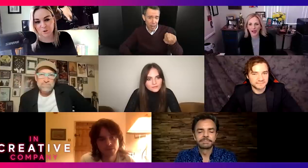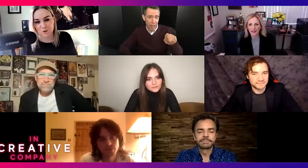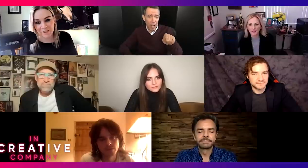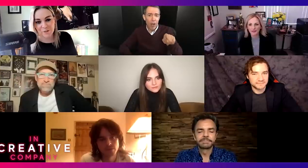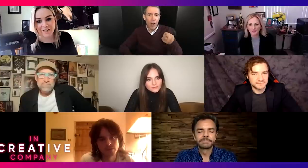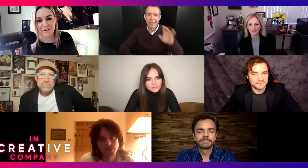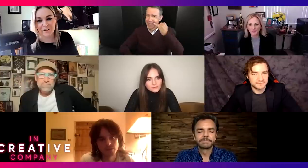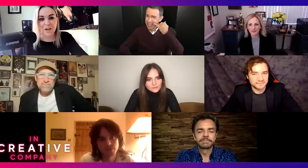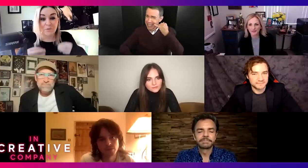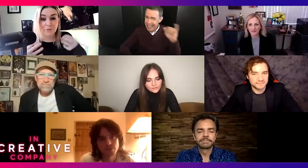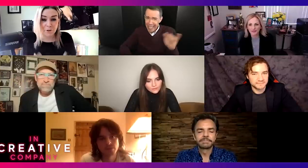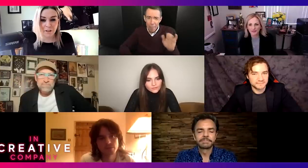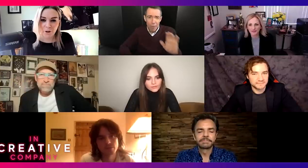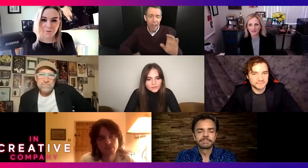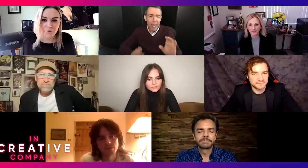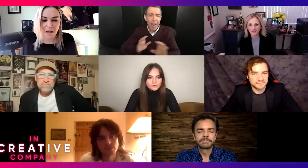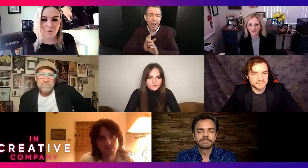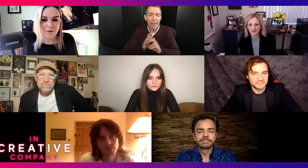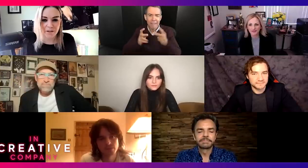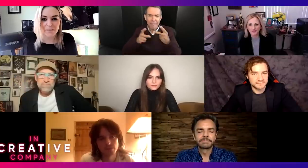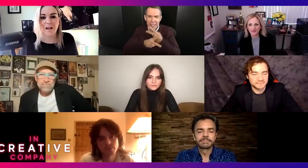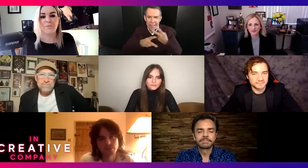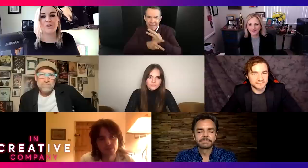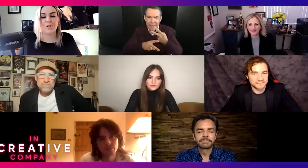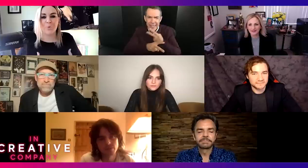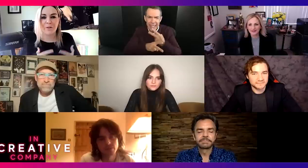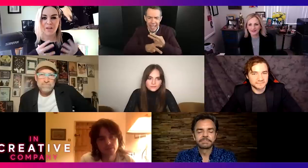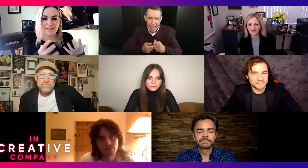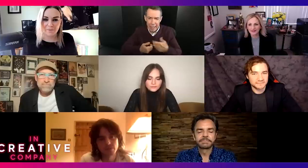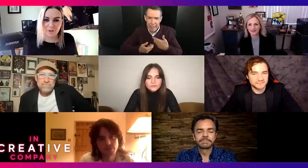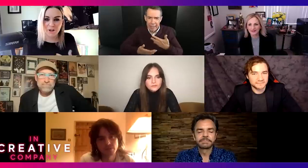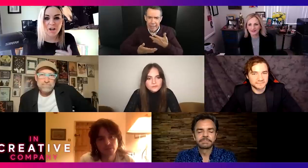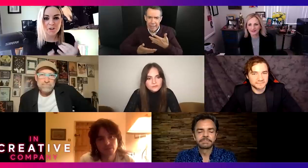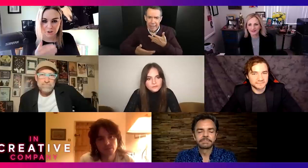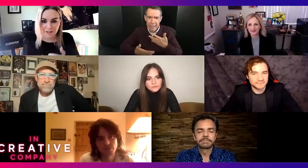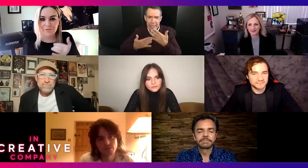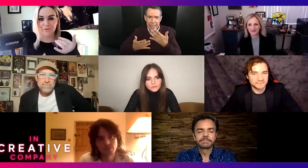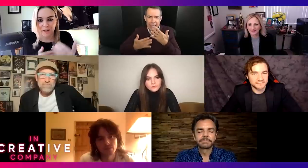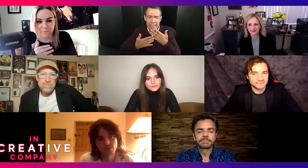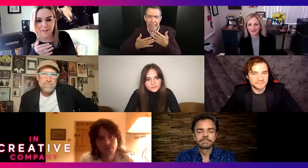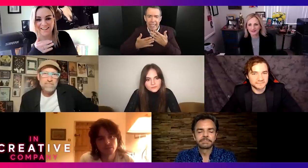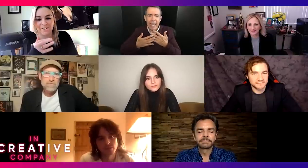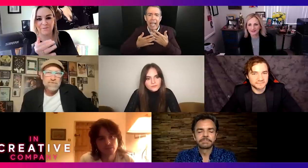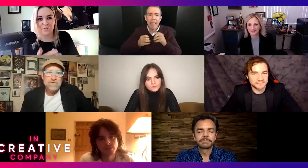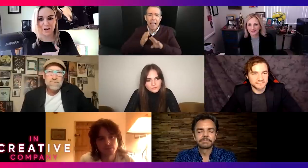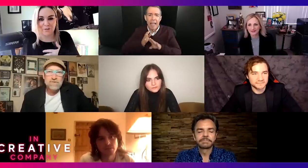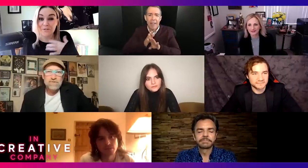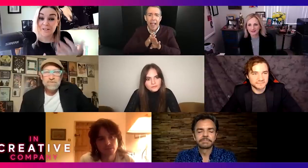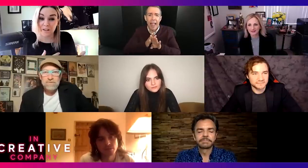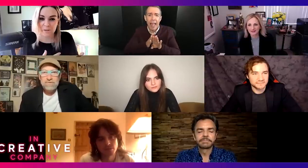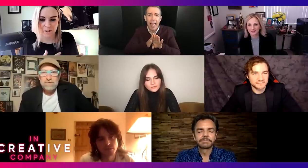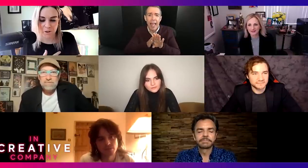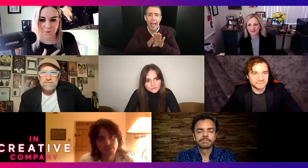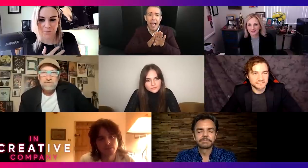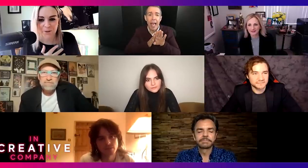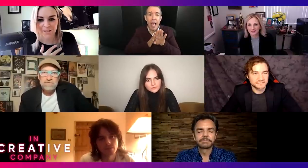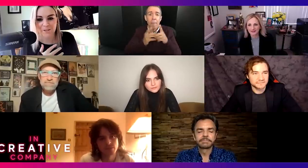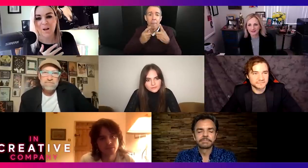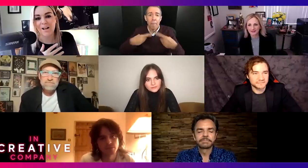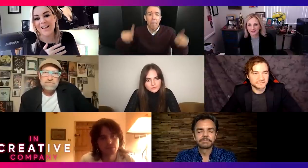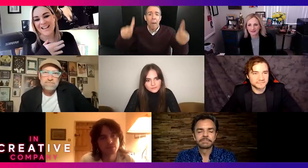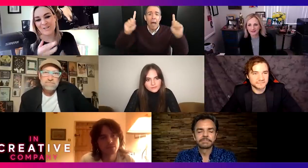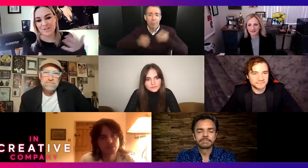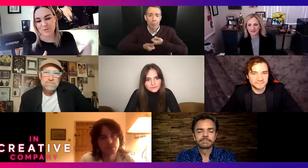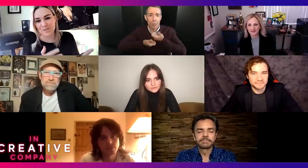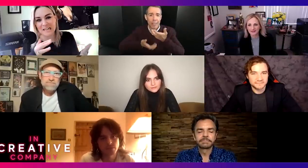through a very similar trajectory of figuring a lot of things out within himself. And so you have that similar journey of development of kind of physical expression through the music